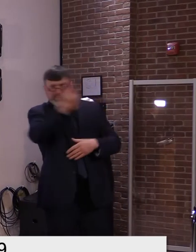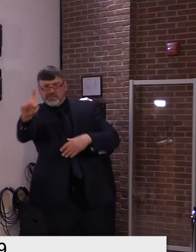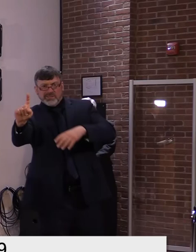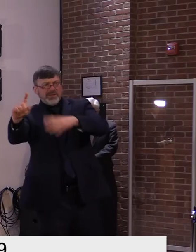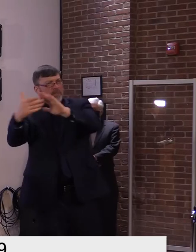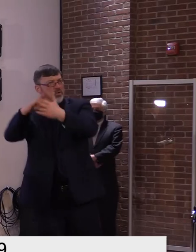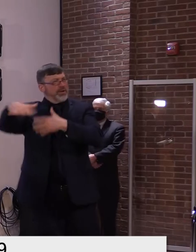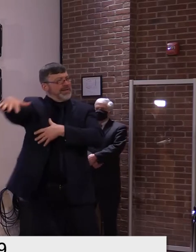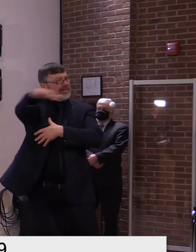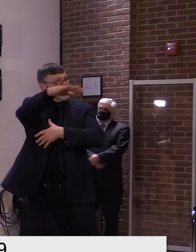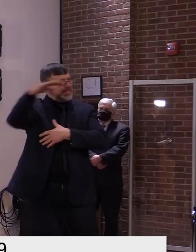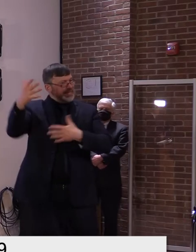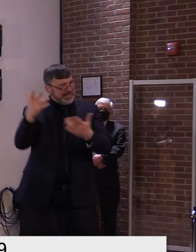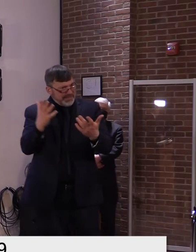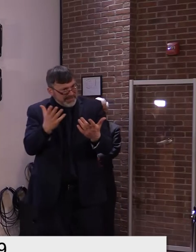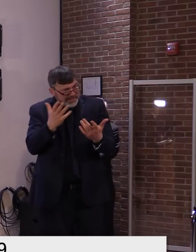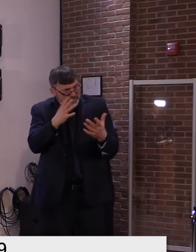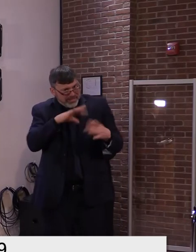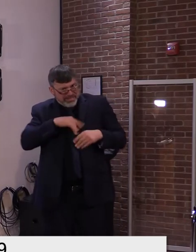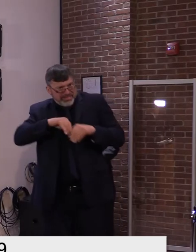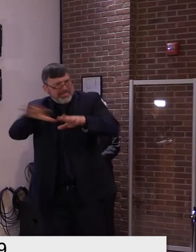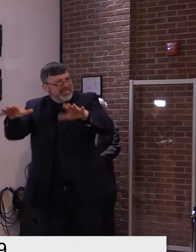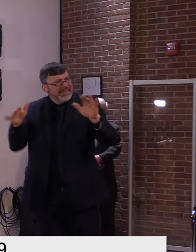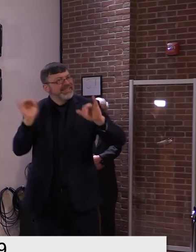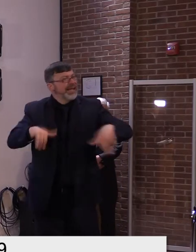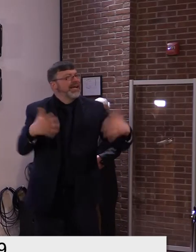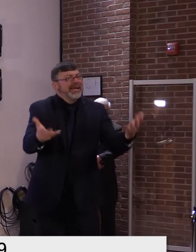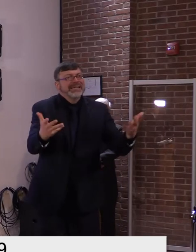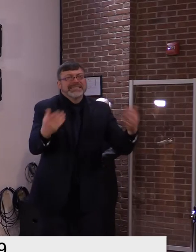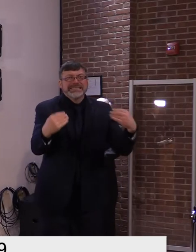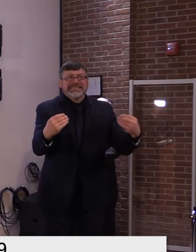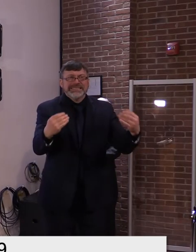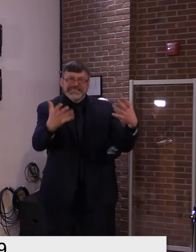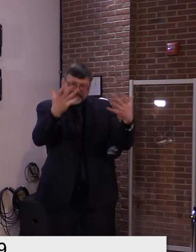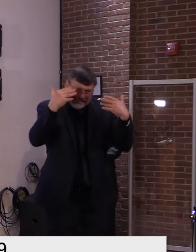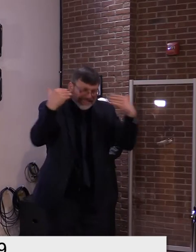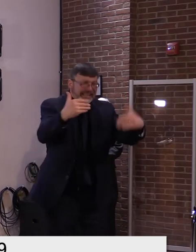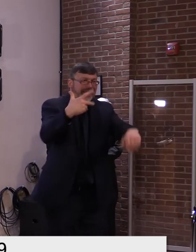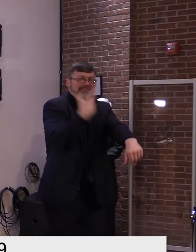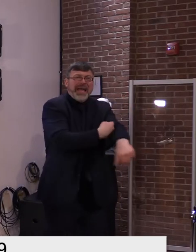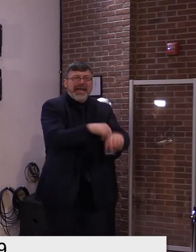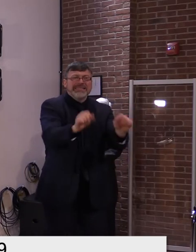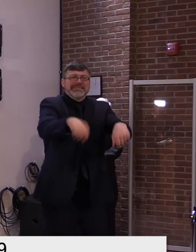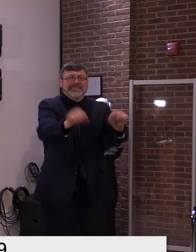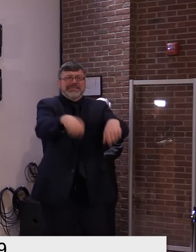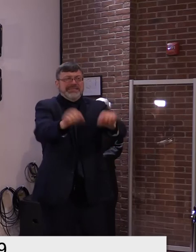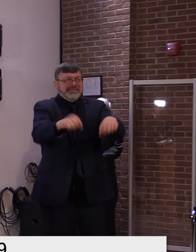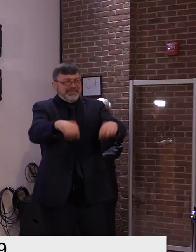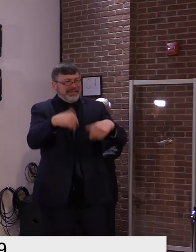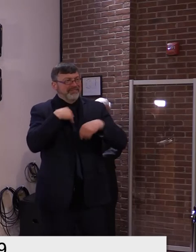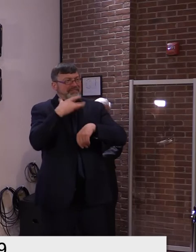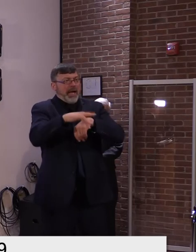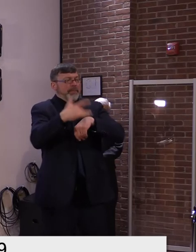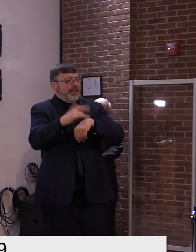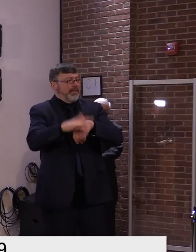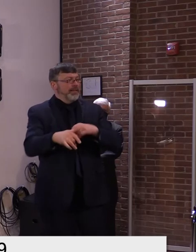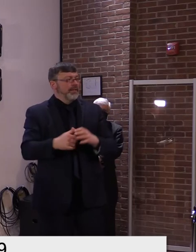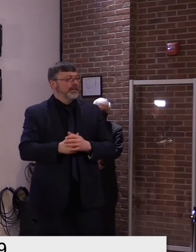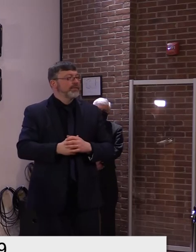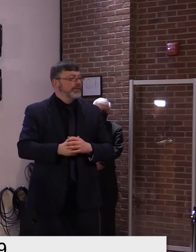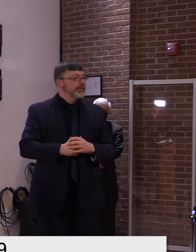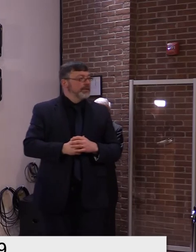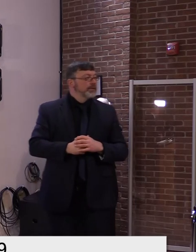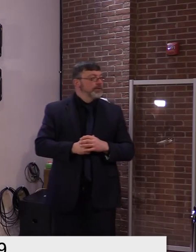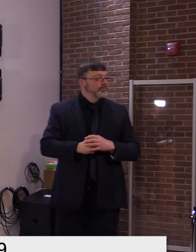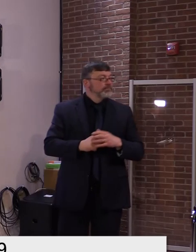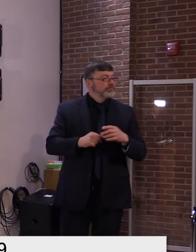So we encourage you to take advantage of that. All right, we have a couple more. We're circling back to Eric at the